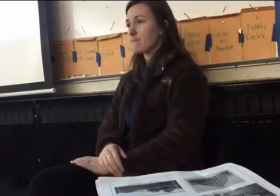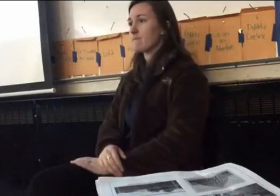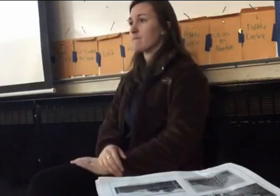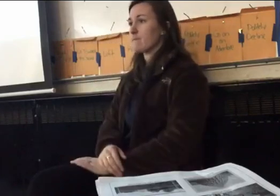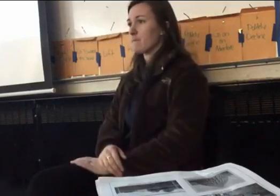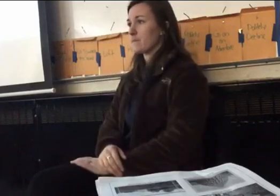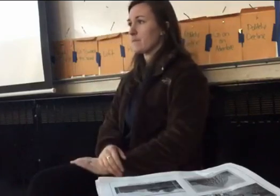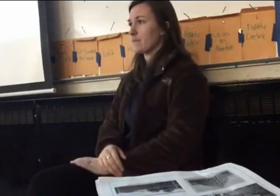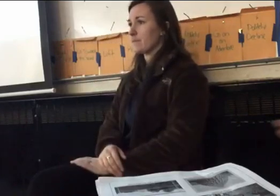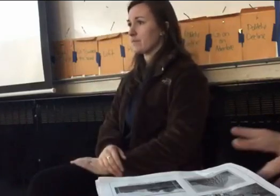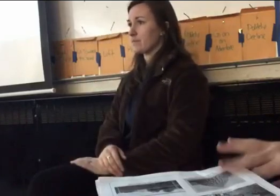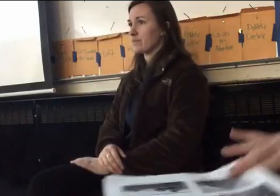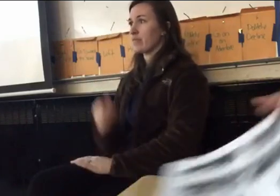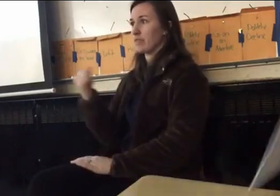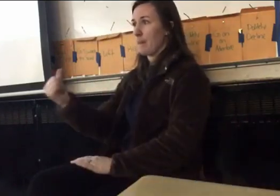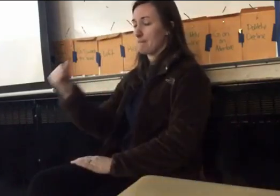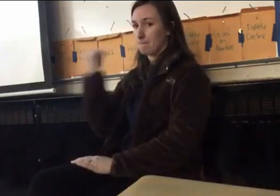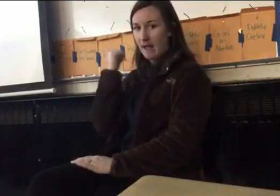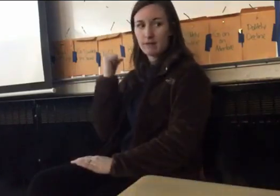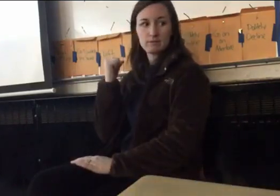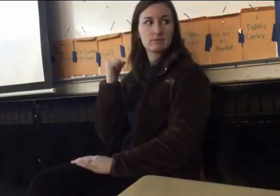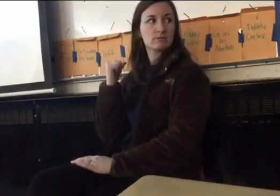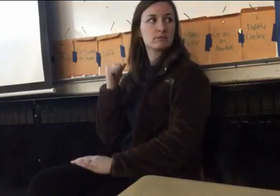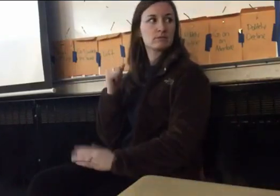Completely blank page on the very, very back.